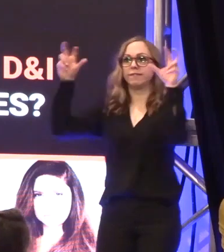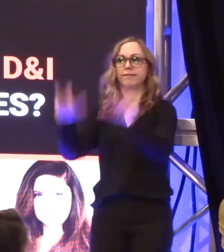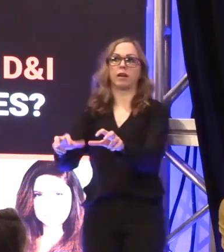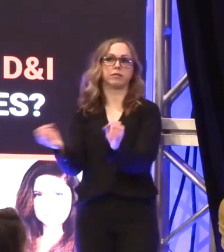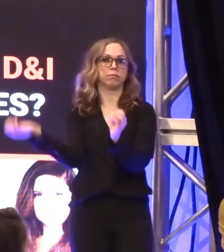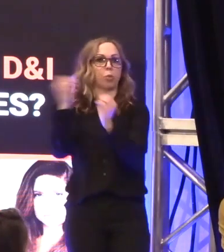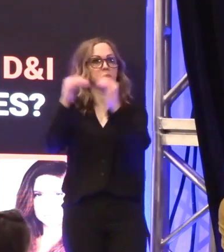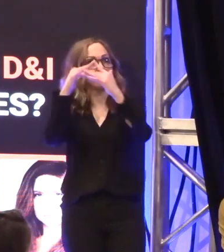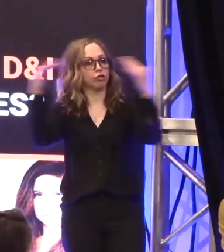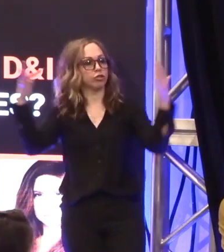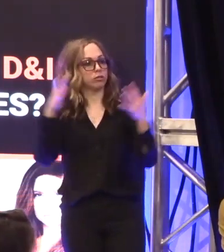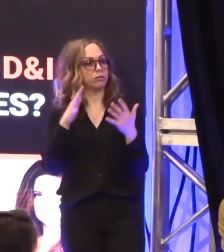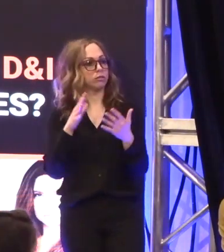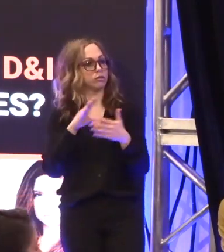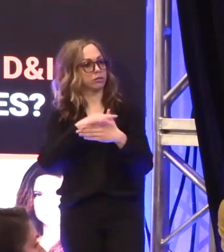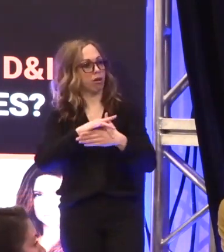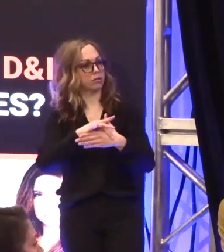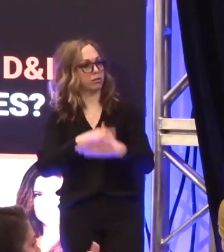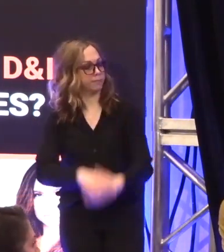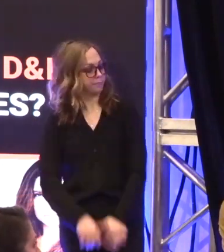more diverse content?